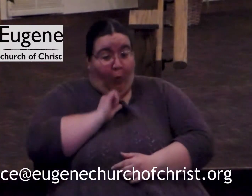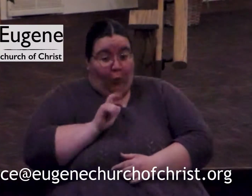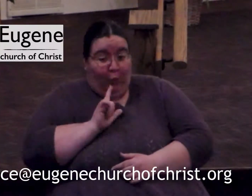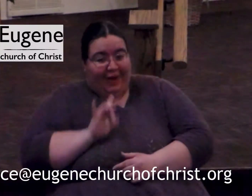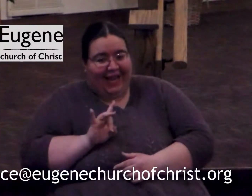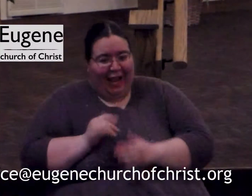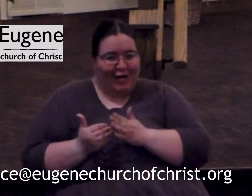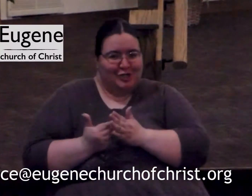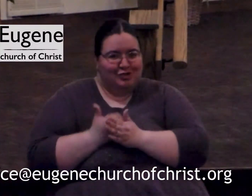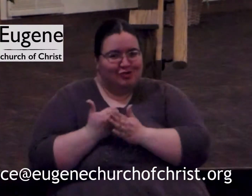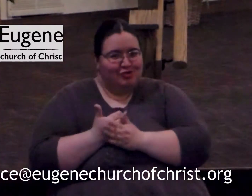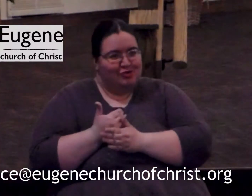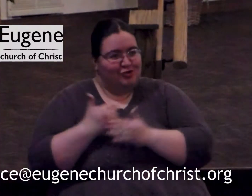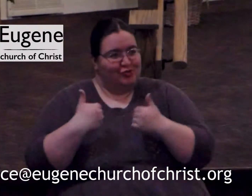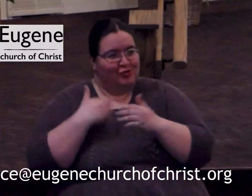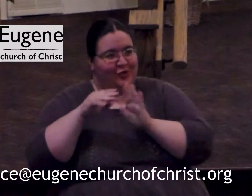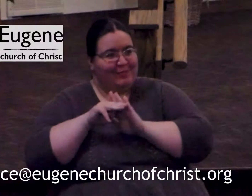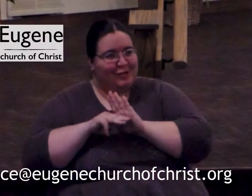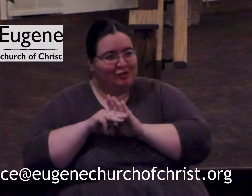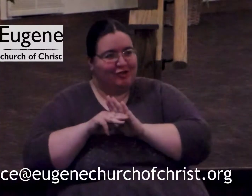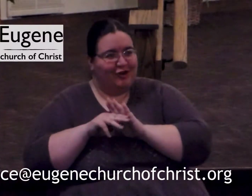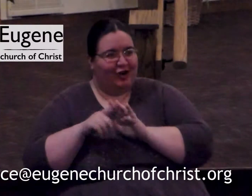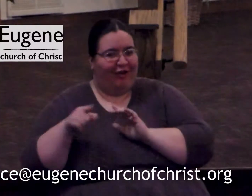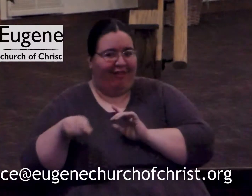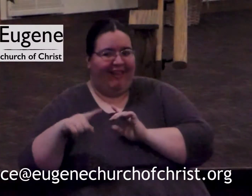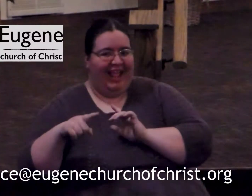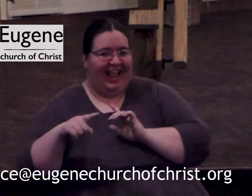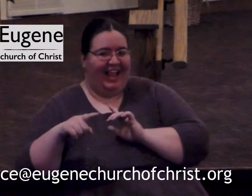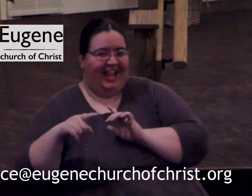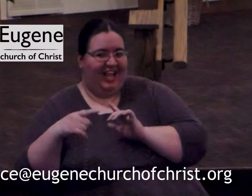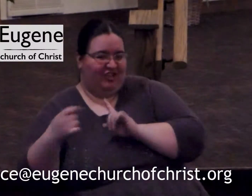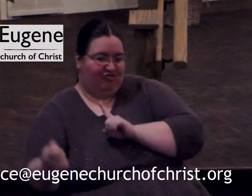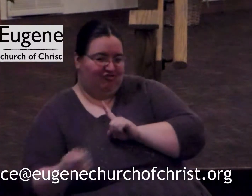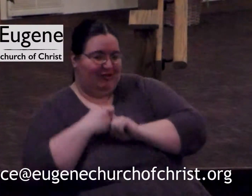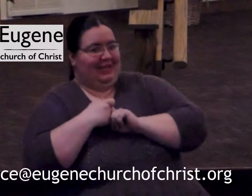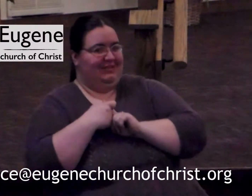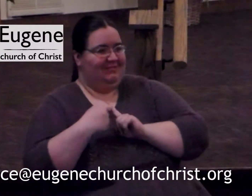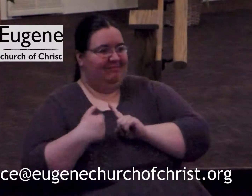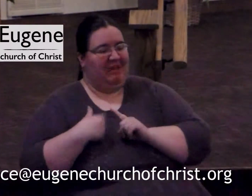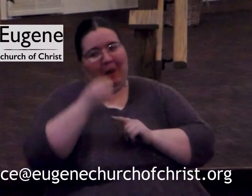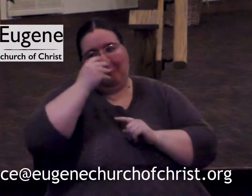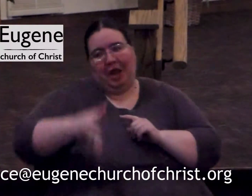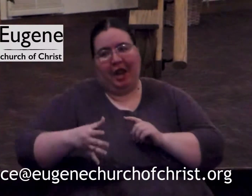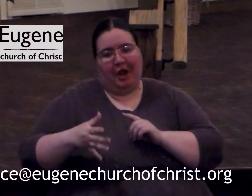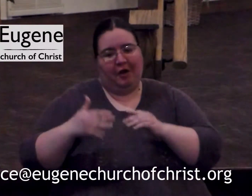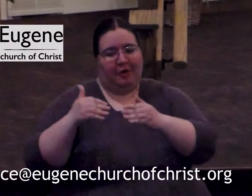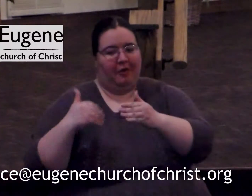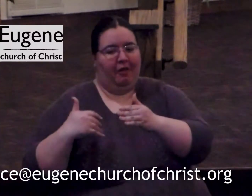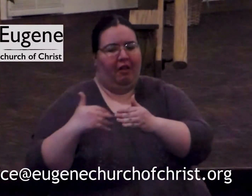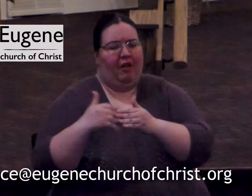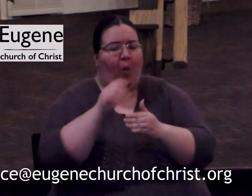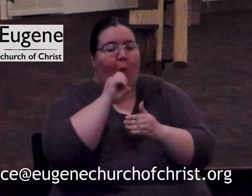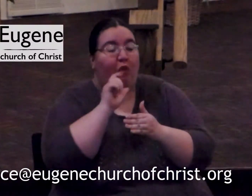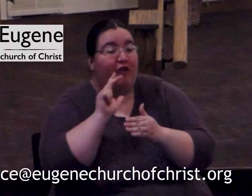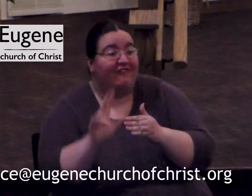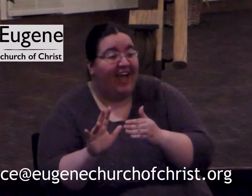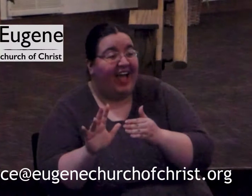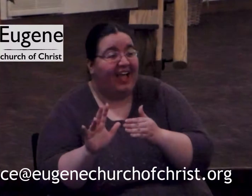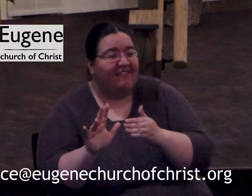have cared, but as they were doing these things to 35, 36-year-old old youth minister me, I didn't like them anymore. And I realized I was beginning